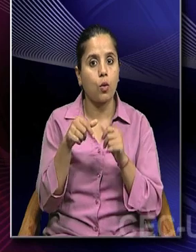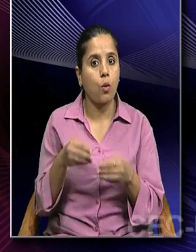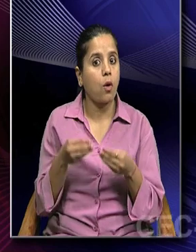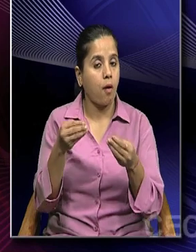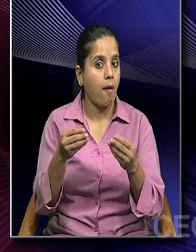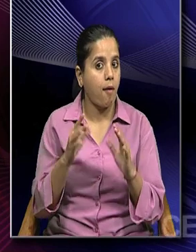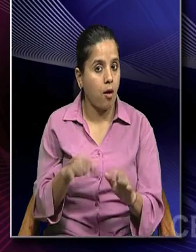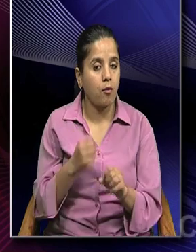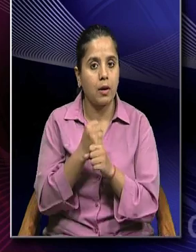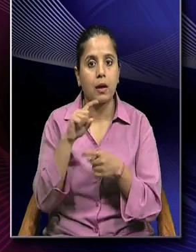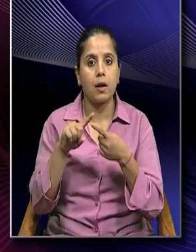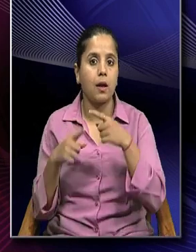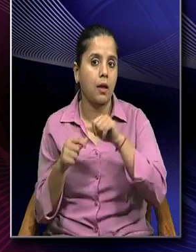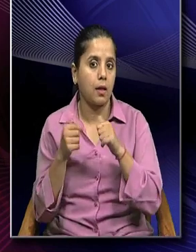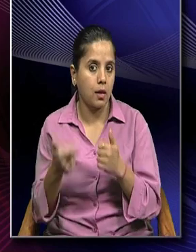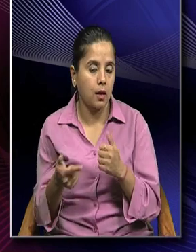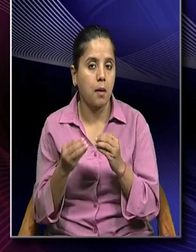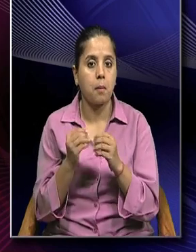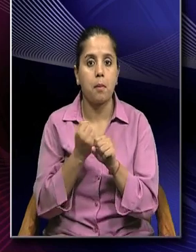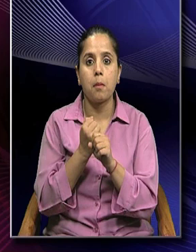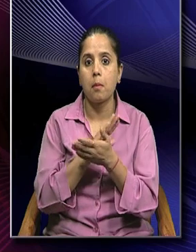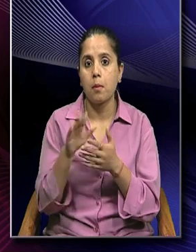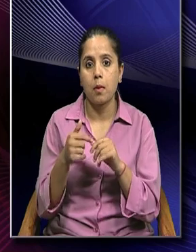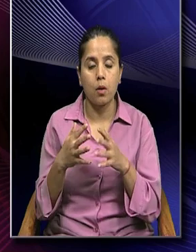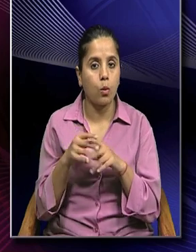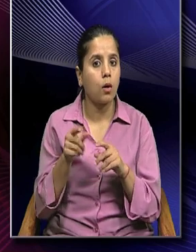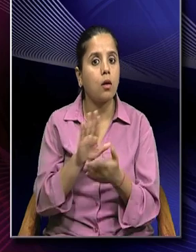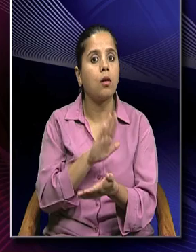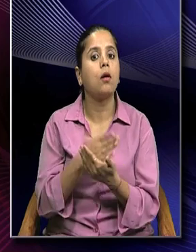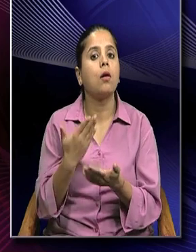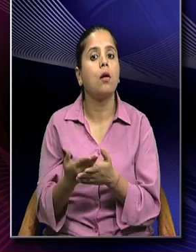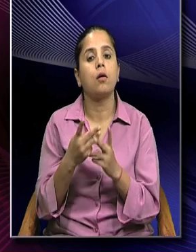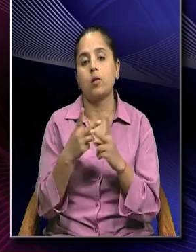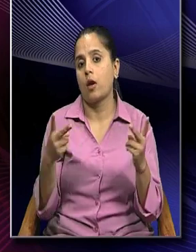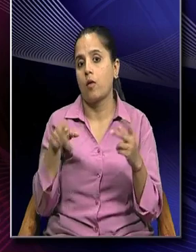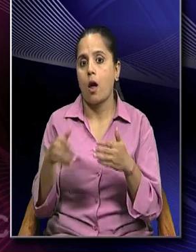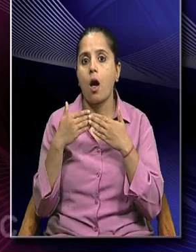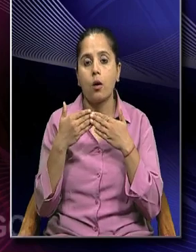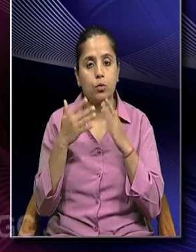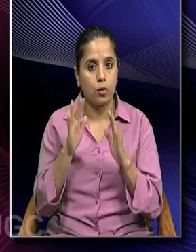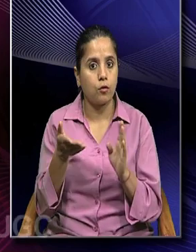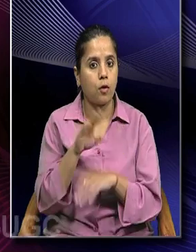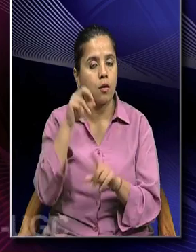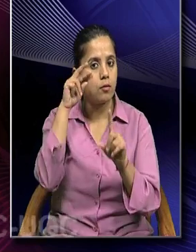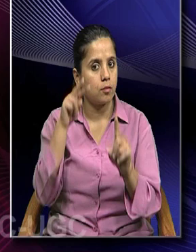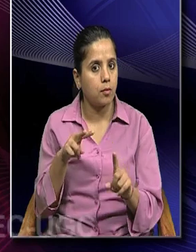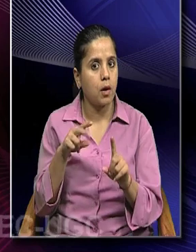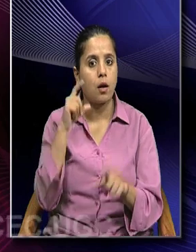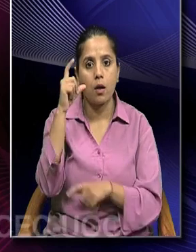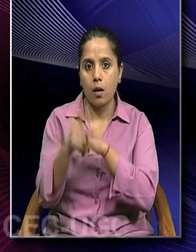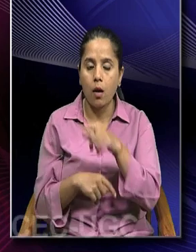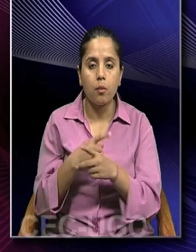in Gita, in Bhagavad Gita, they have been interpreted by various scholars from the perspective of corporate